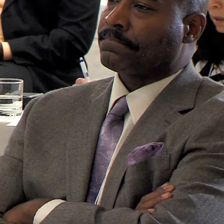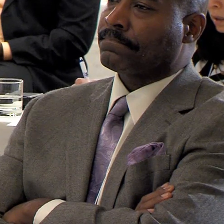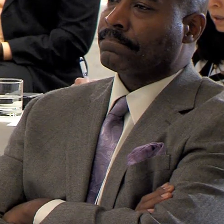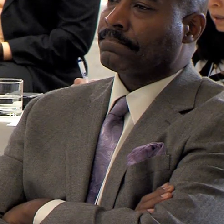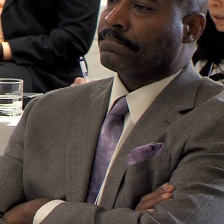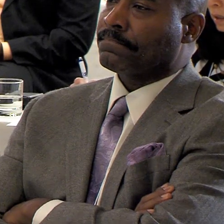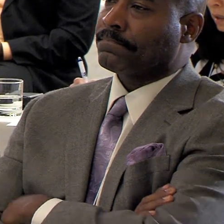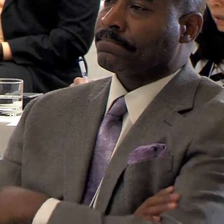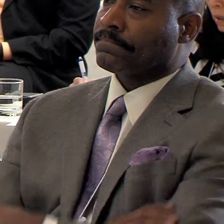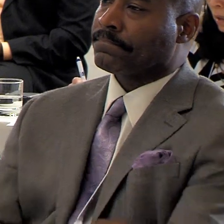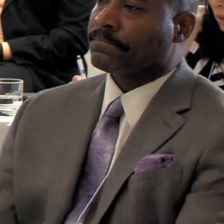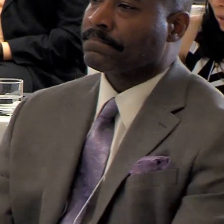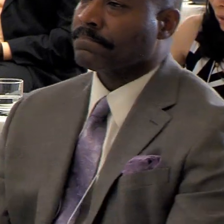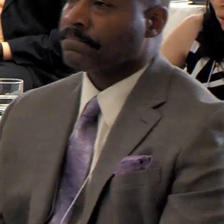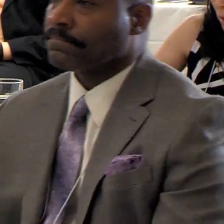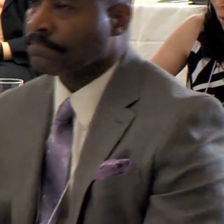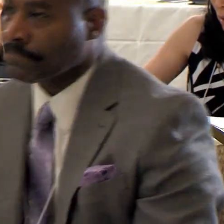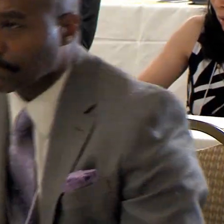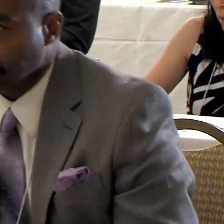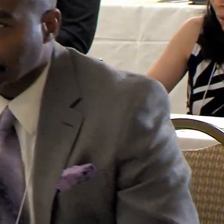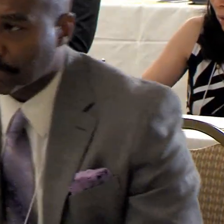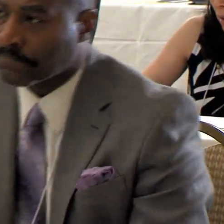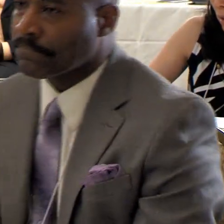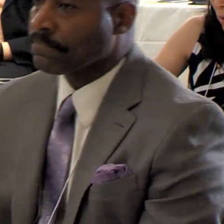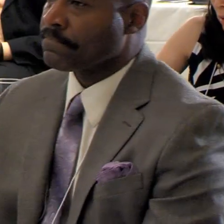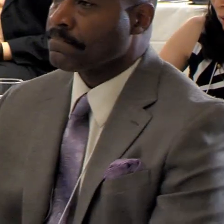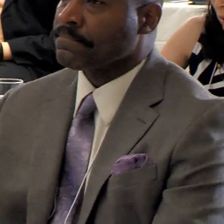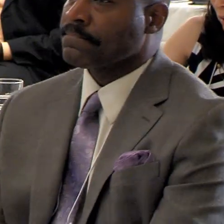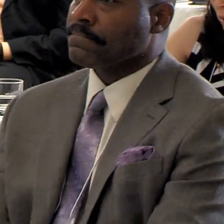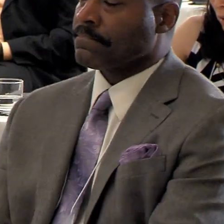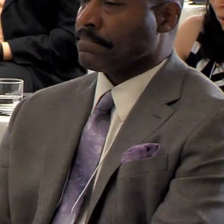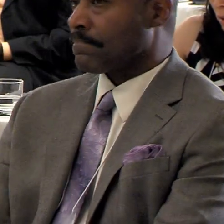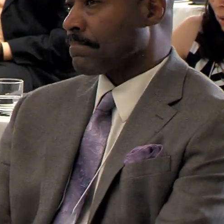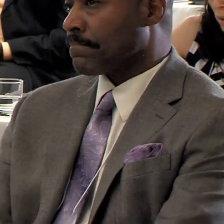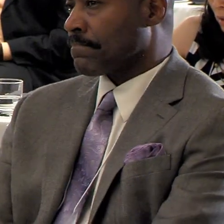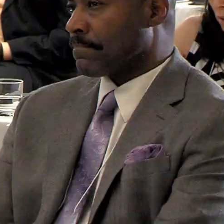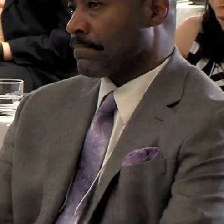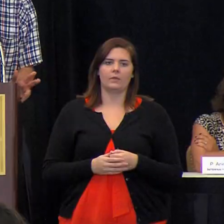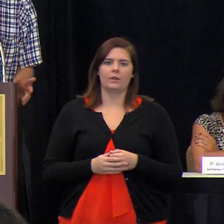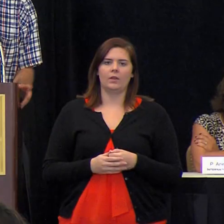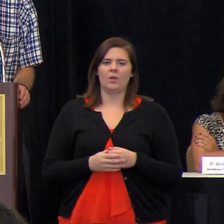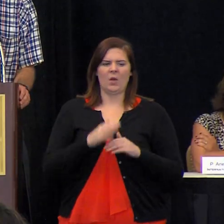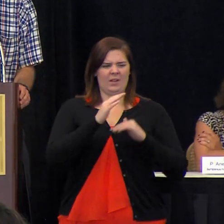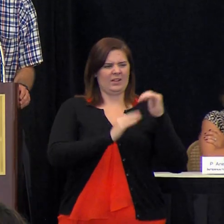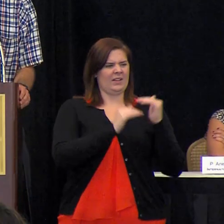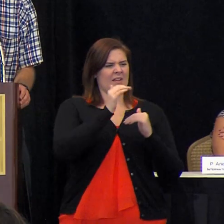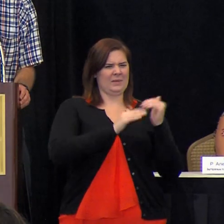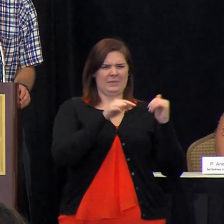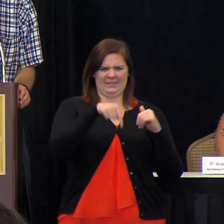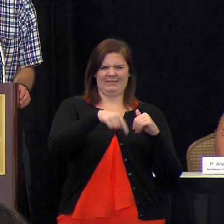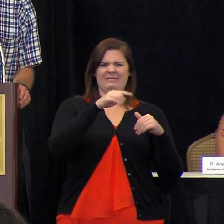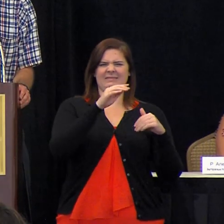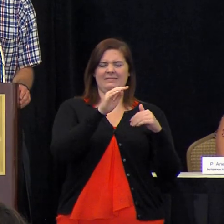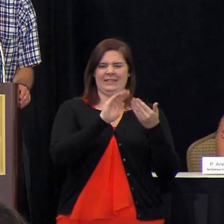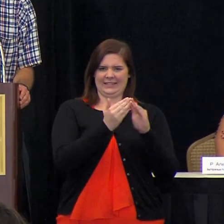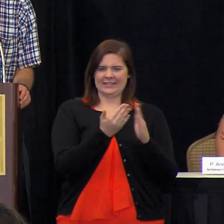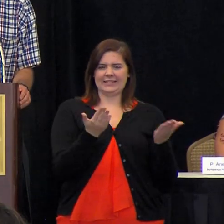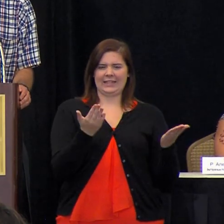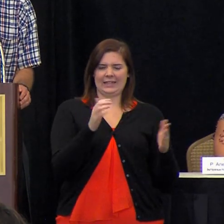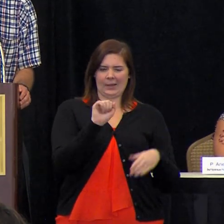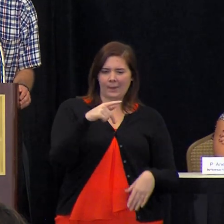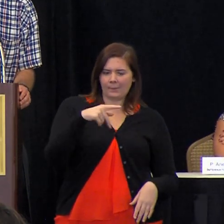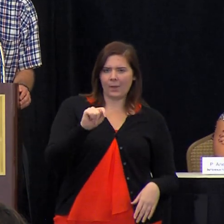are not worn in the home and a lot of these uh buildings in in the city the apartments